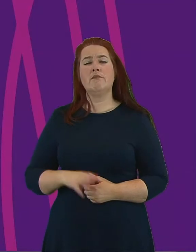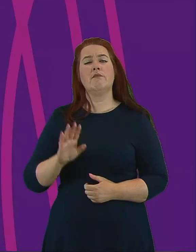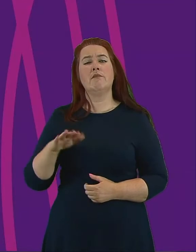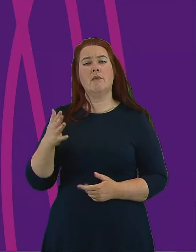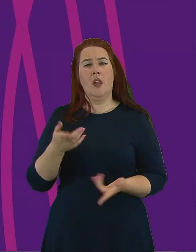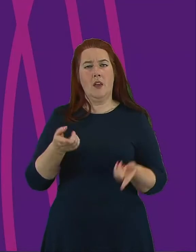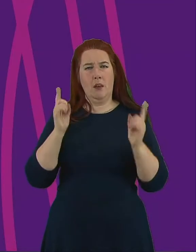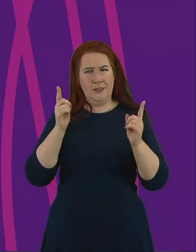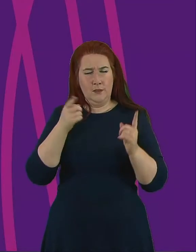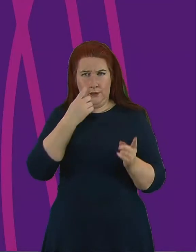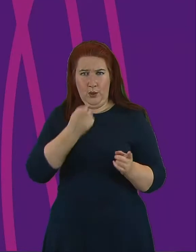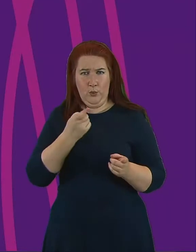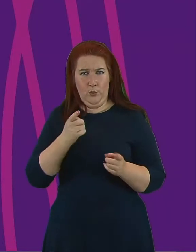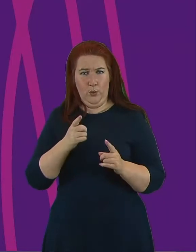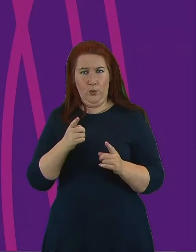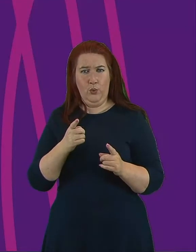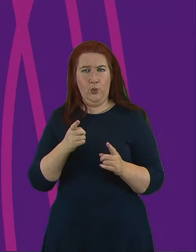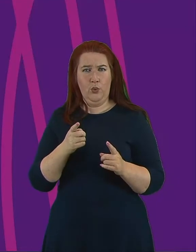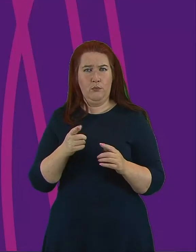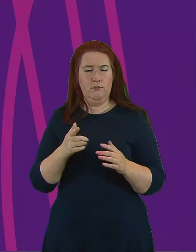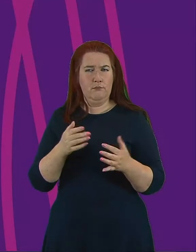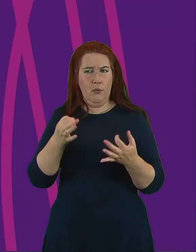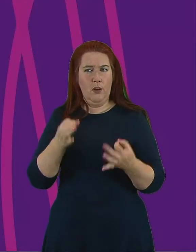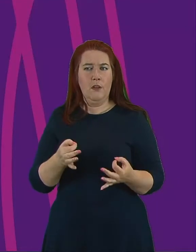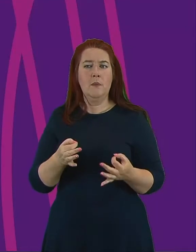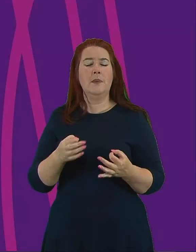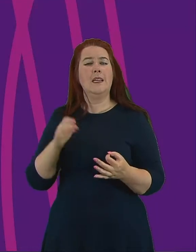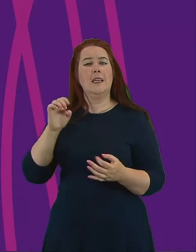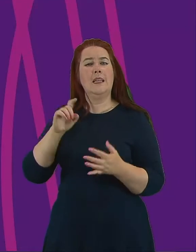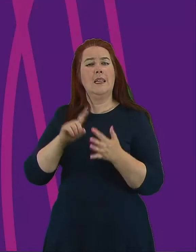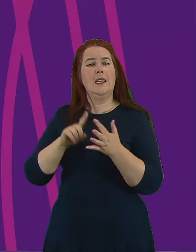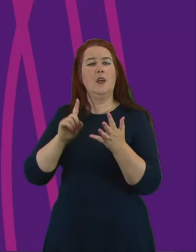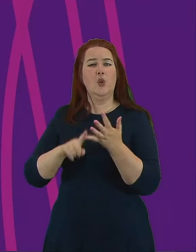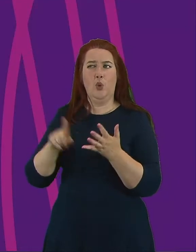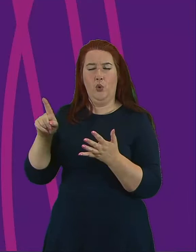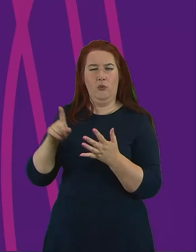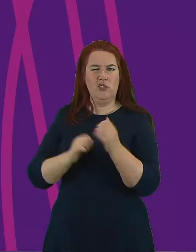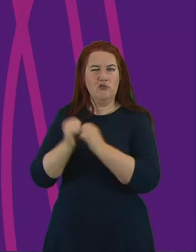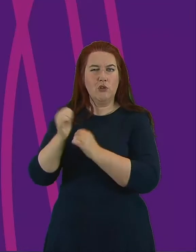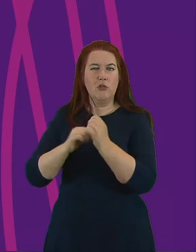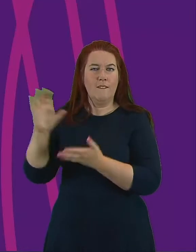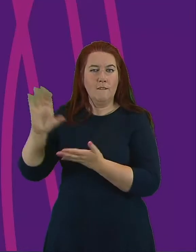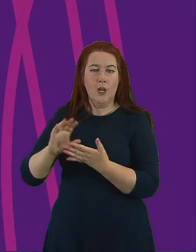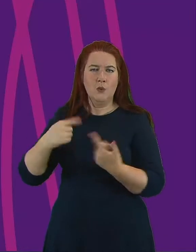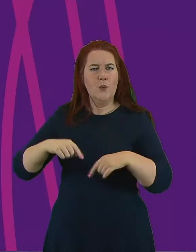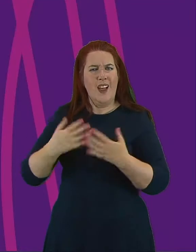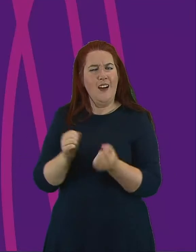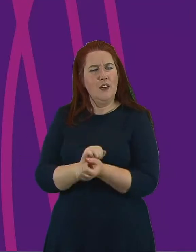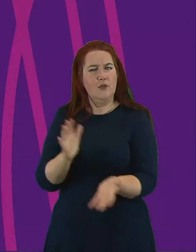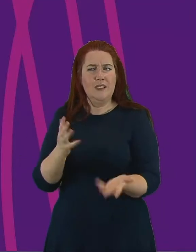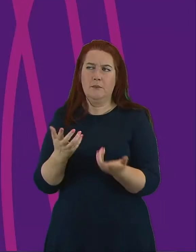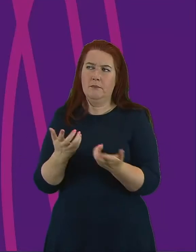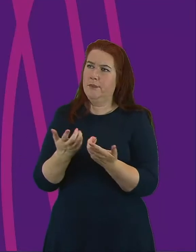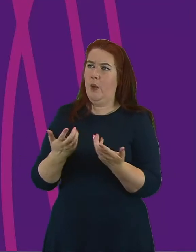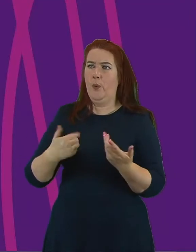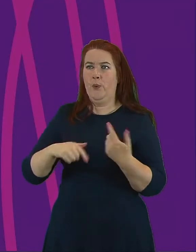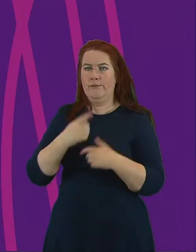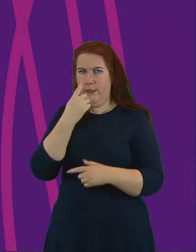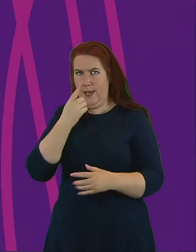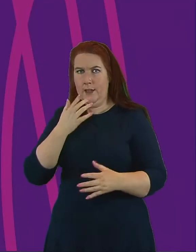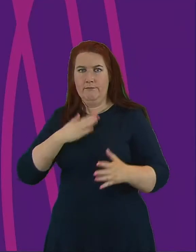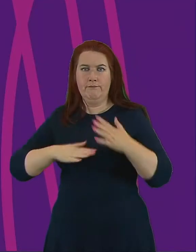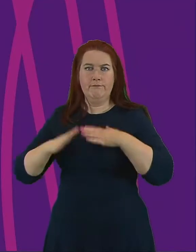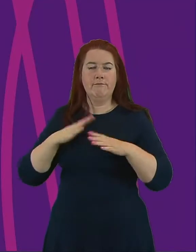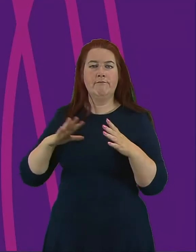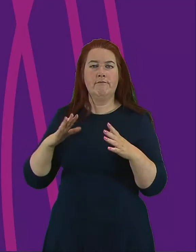me that within the EU, for example, with structural funds, we had quite a lot of freedom as to how to act within a